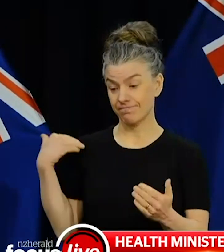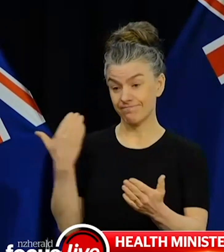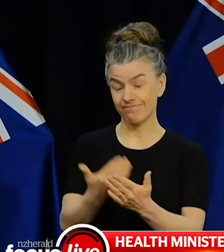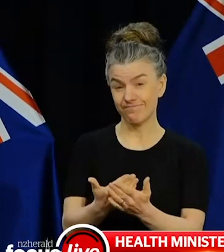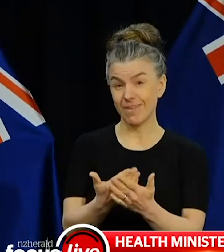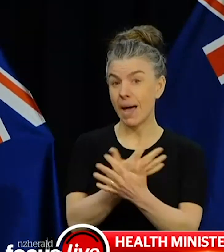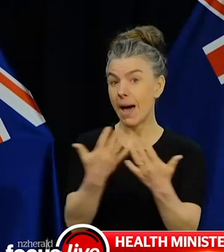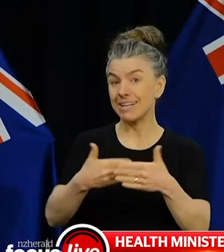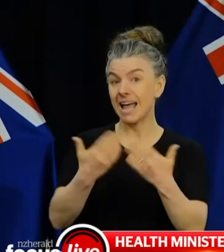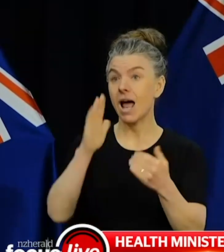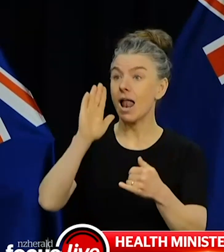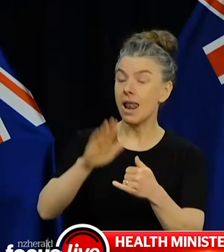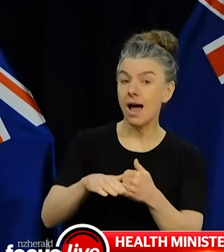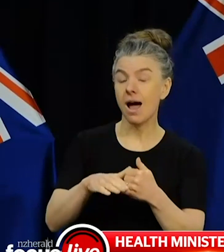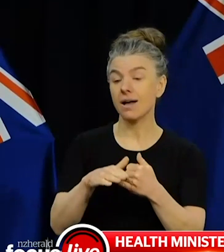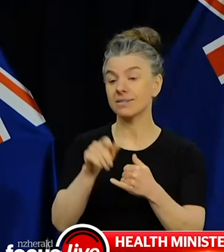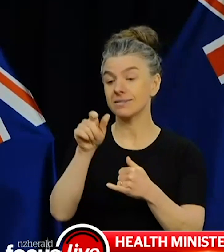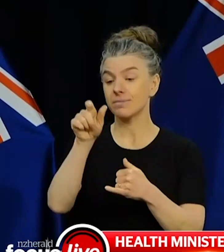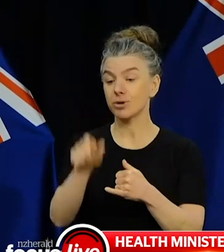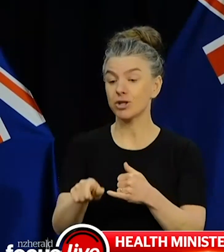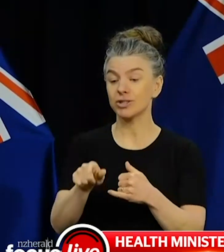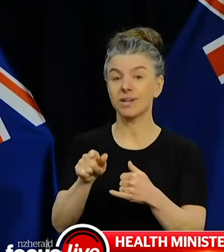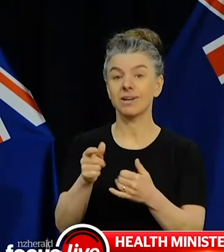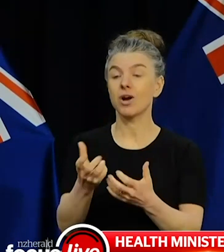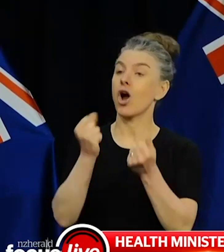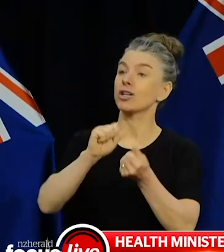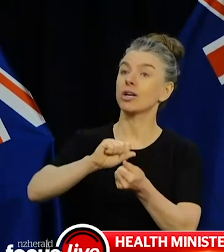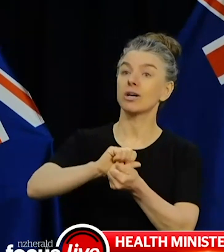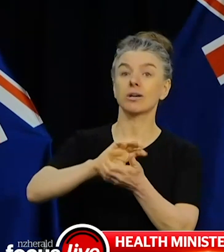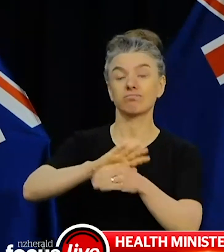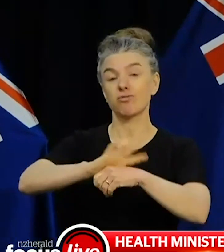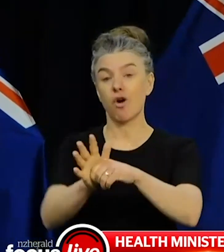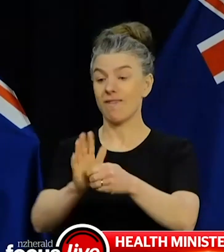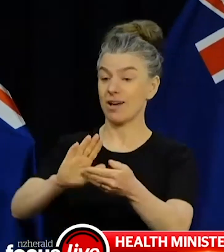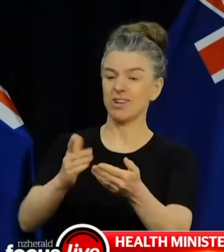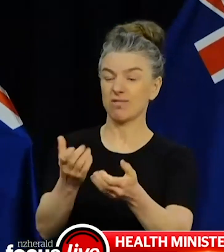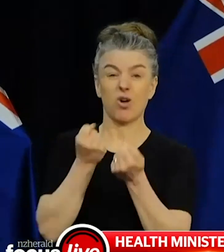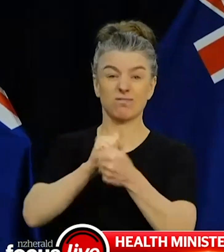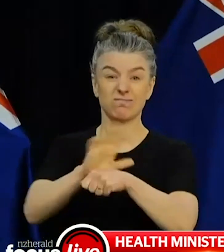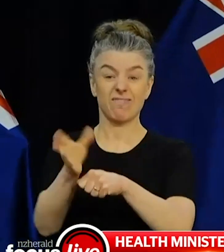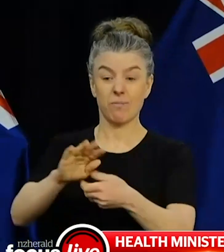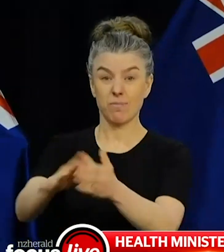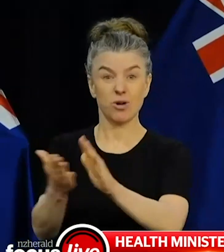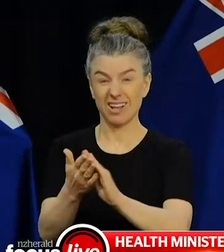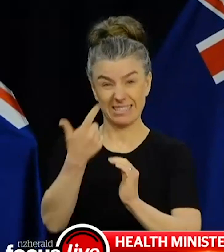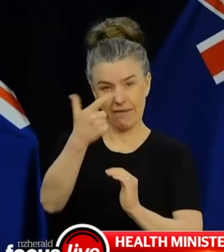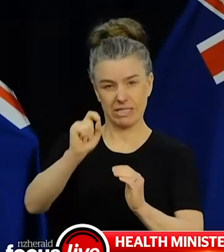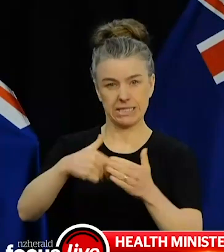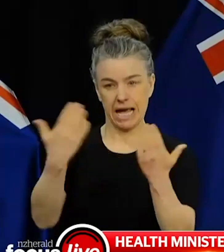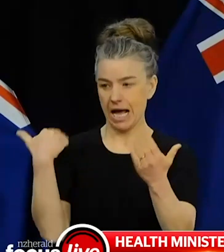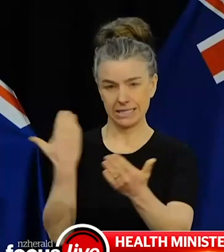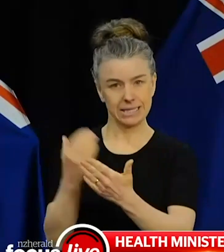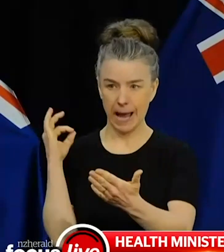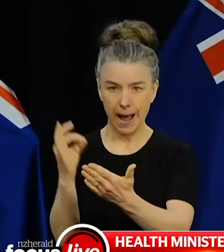days since the last case of COVID-19 that was acquired locally from an unknown source in the community. The